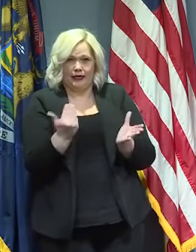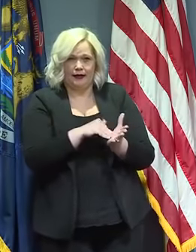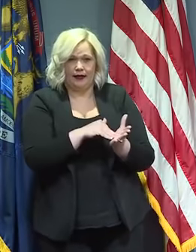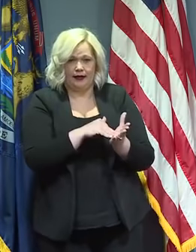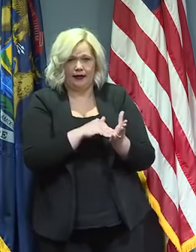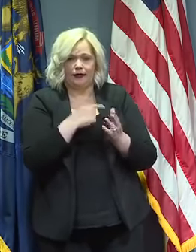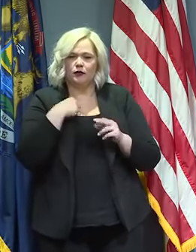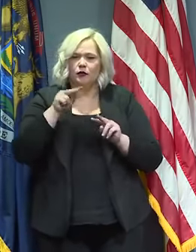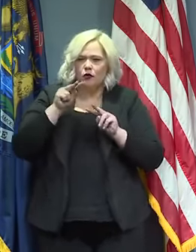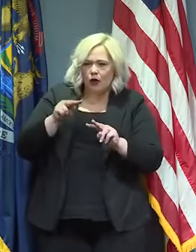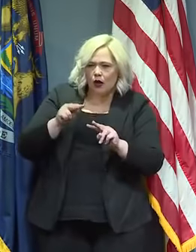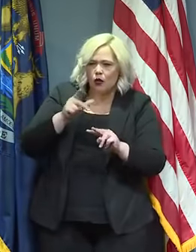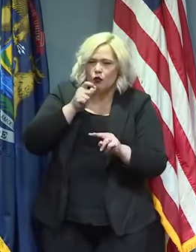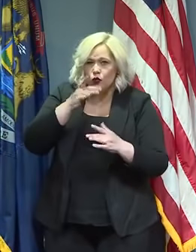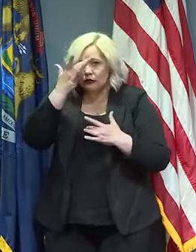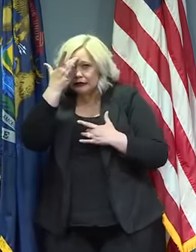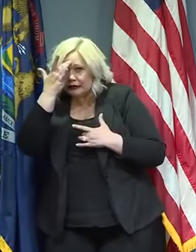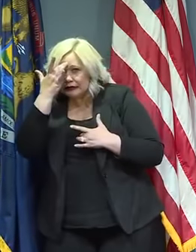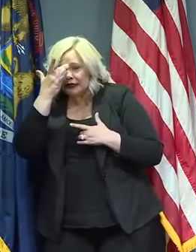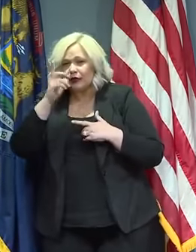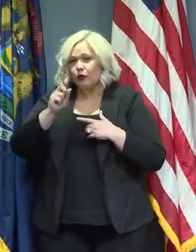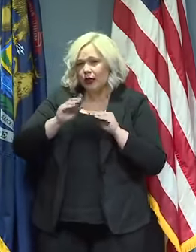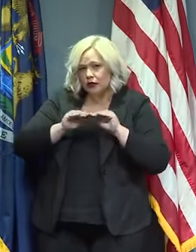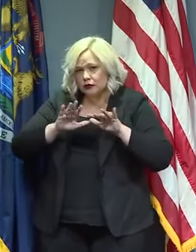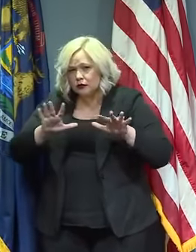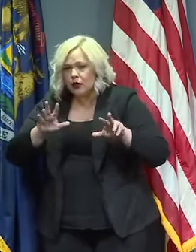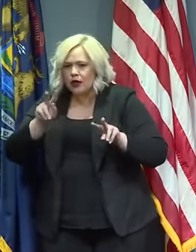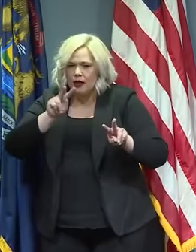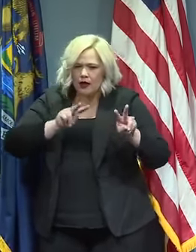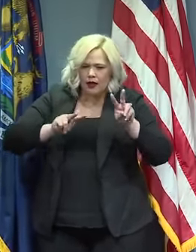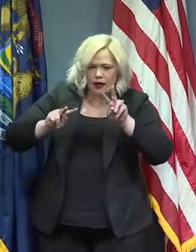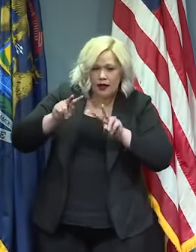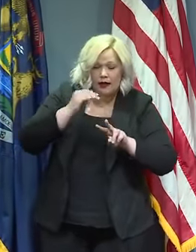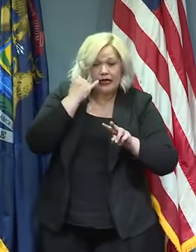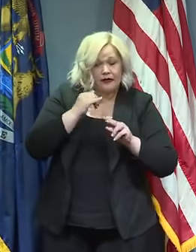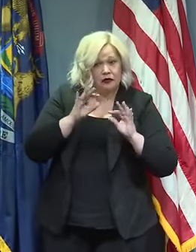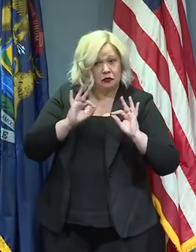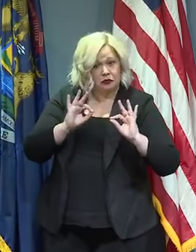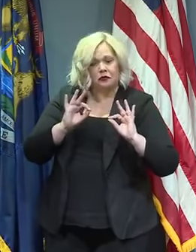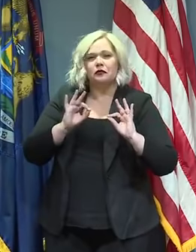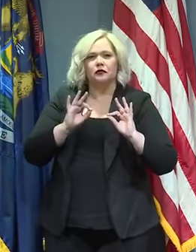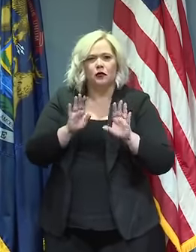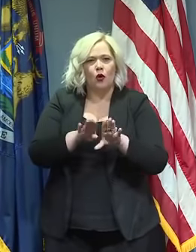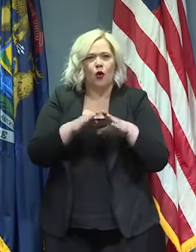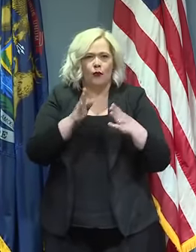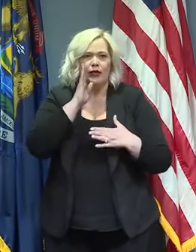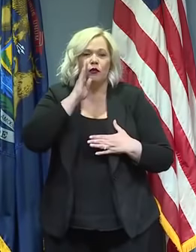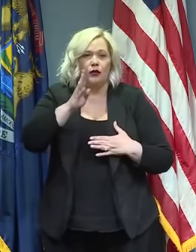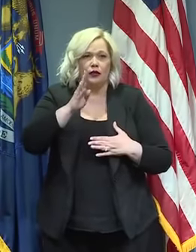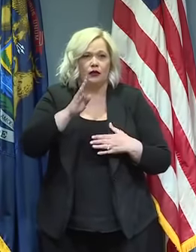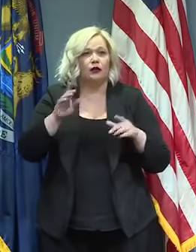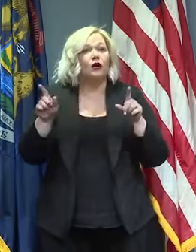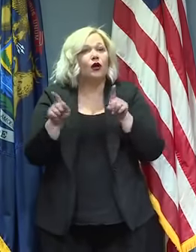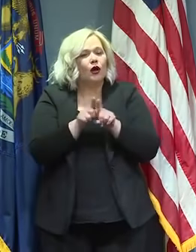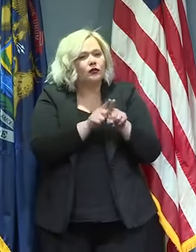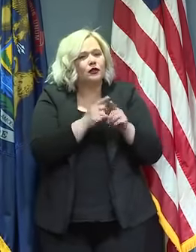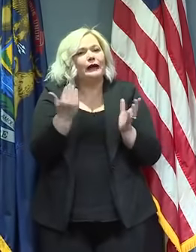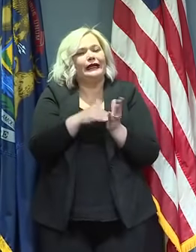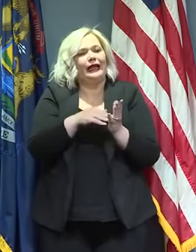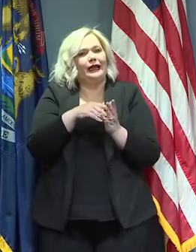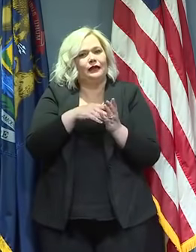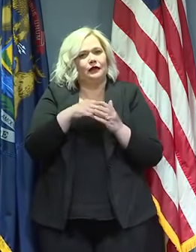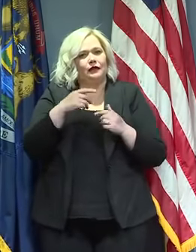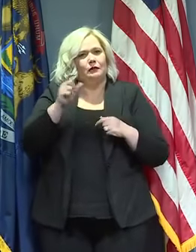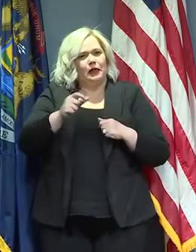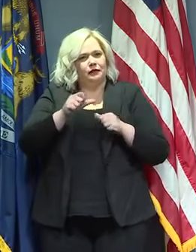monitor public health and we will measure our success every step of the way. We'll also remain nimble enough to pull